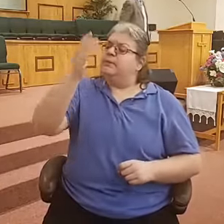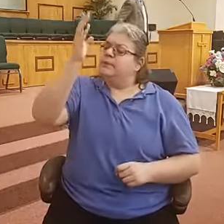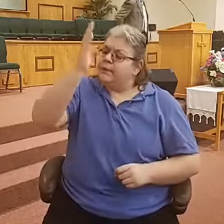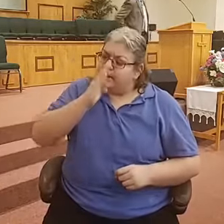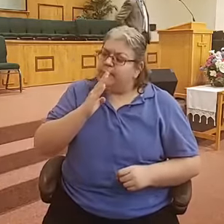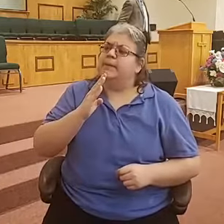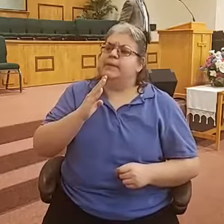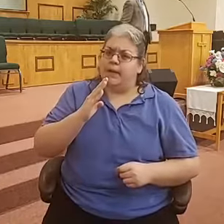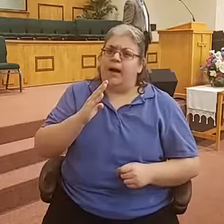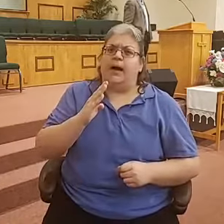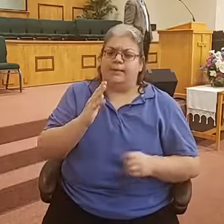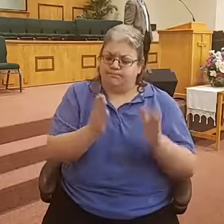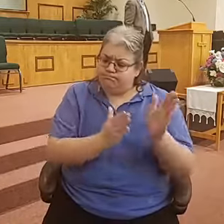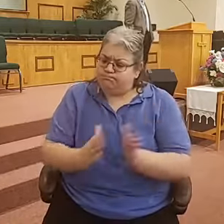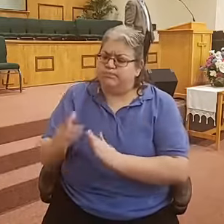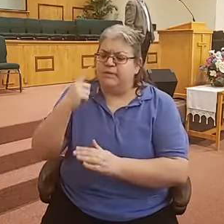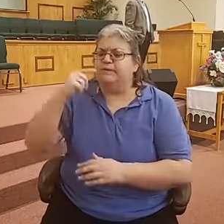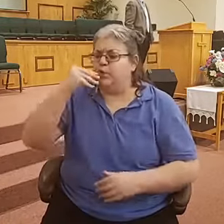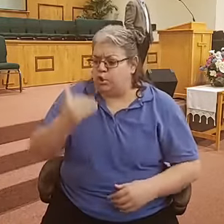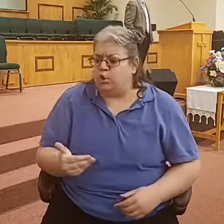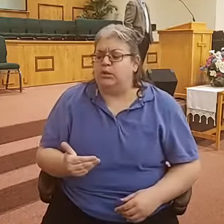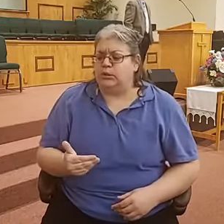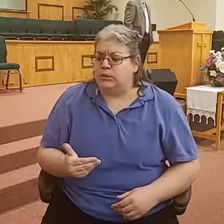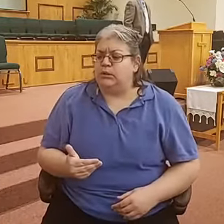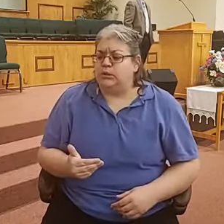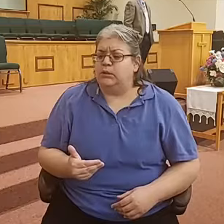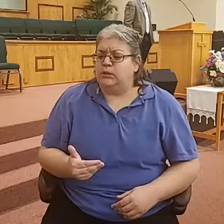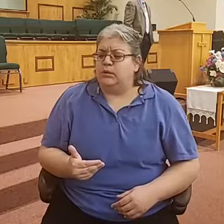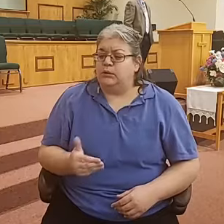saying? All that was a gift from God.